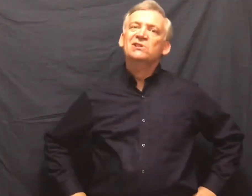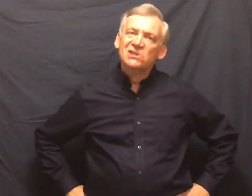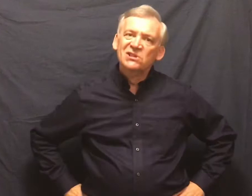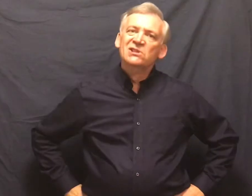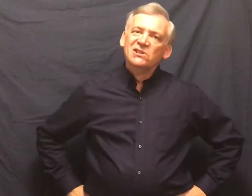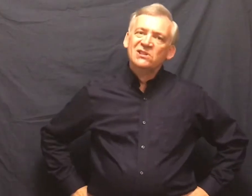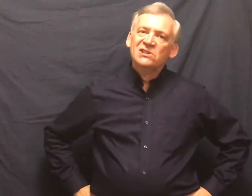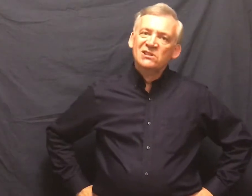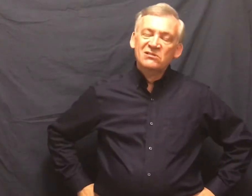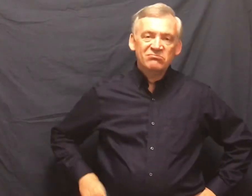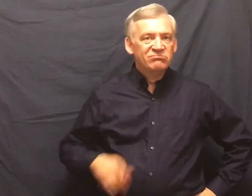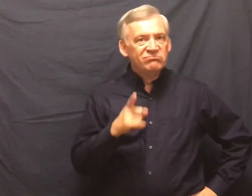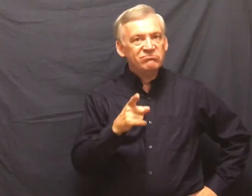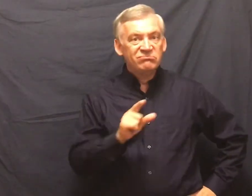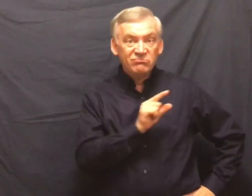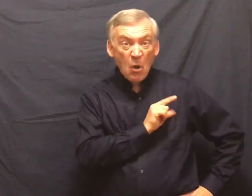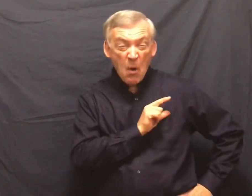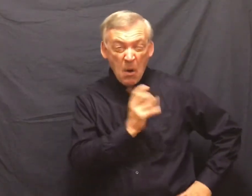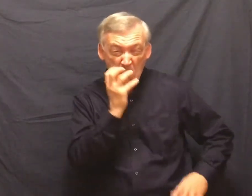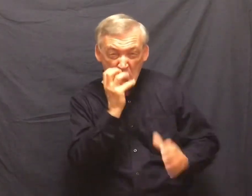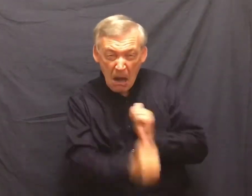He ain't gonna be mean.